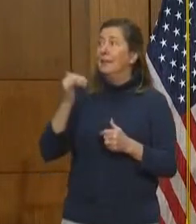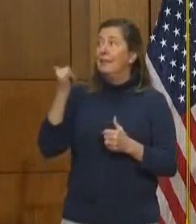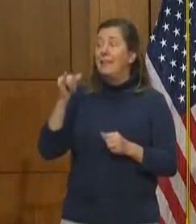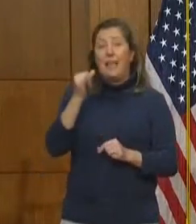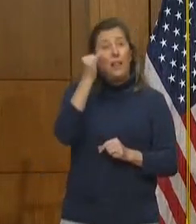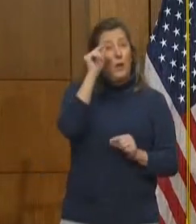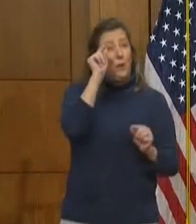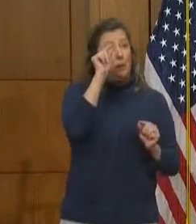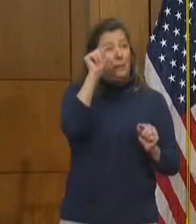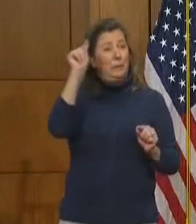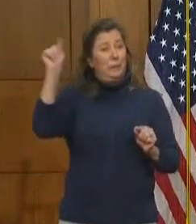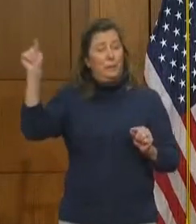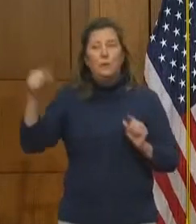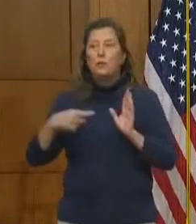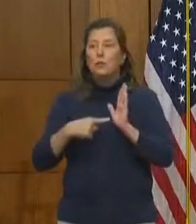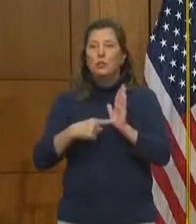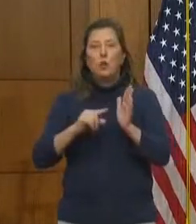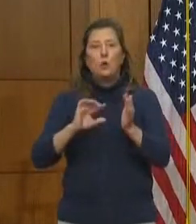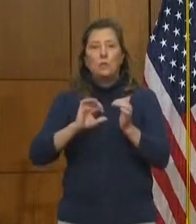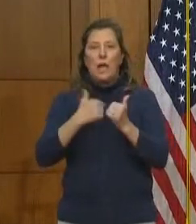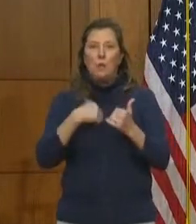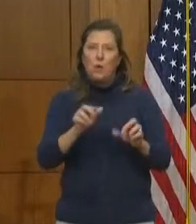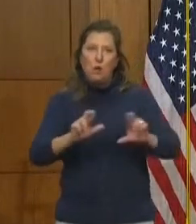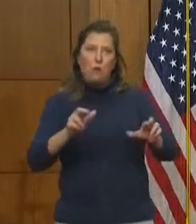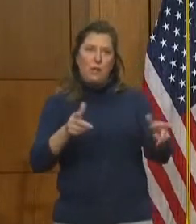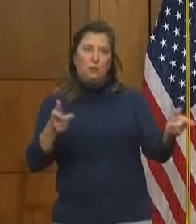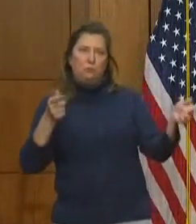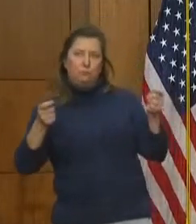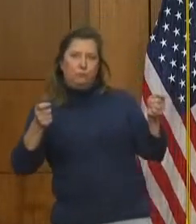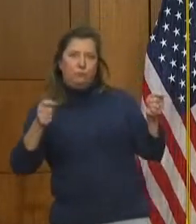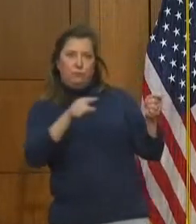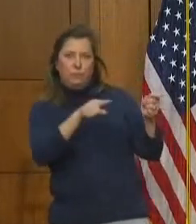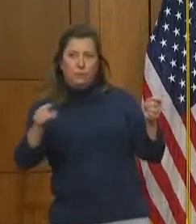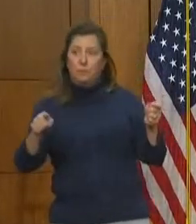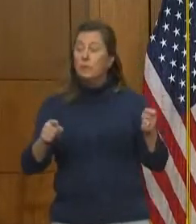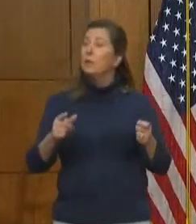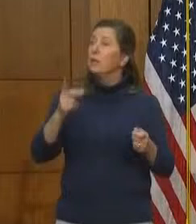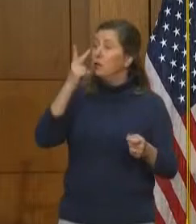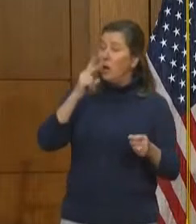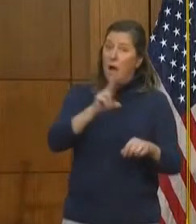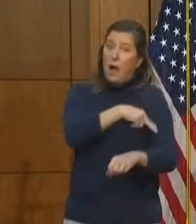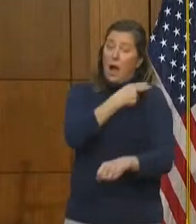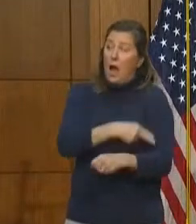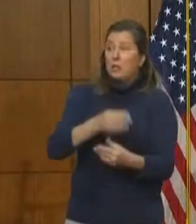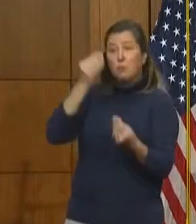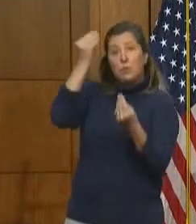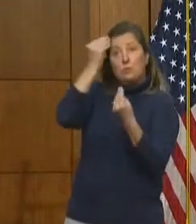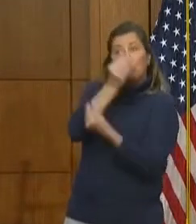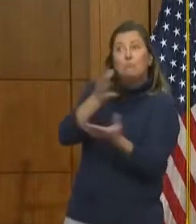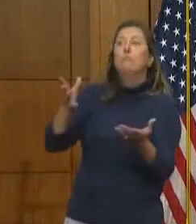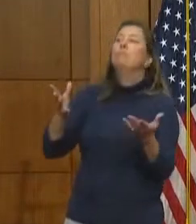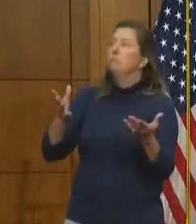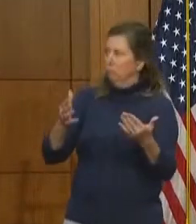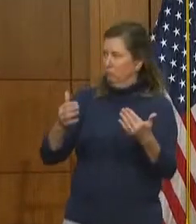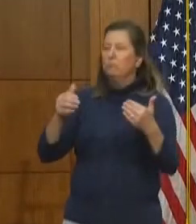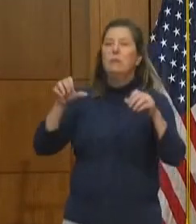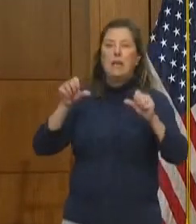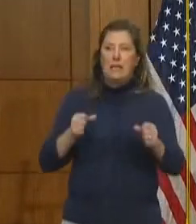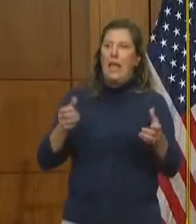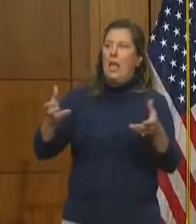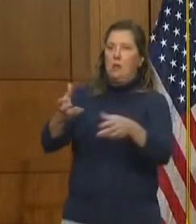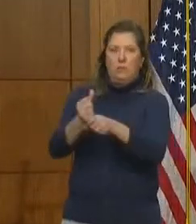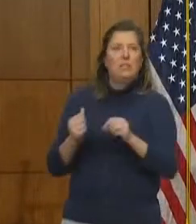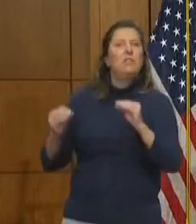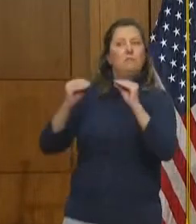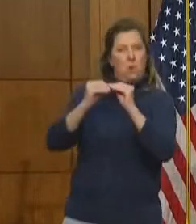top, represents surge capacity. As you can see, our hospitals are currently reporting that they have capacity, and